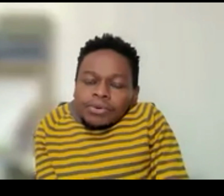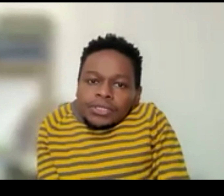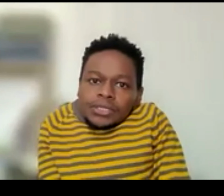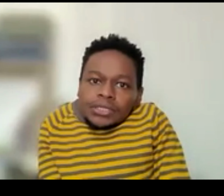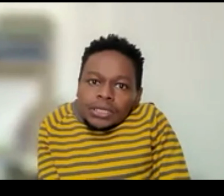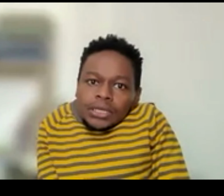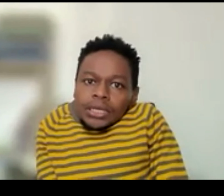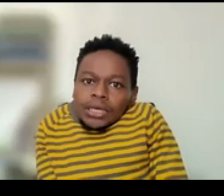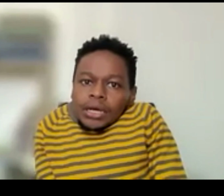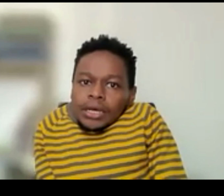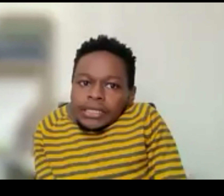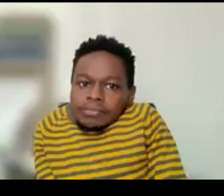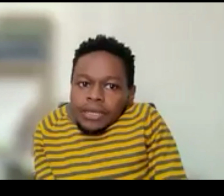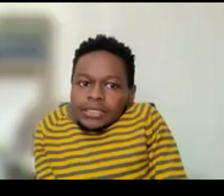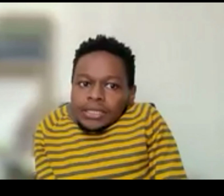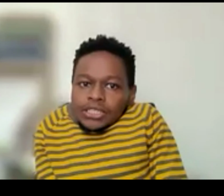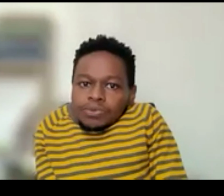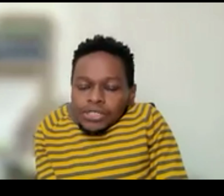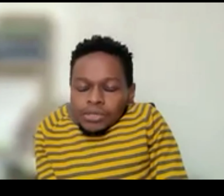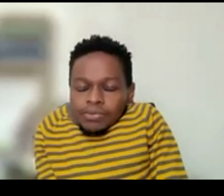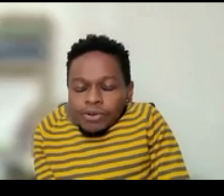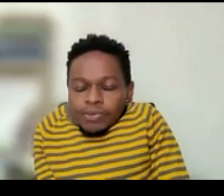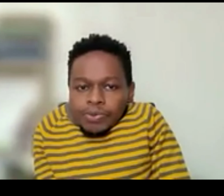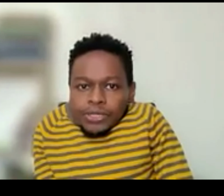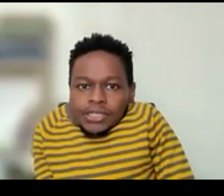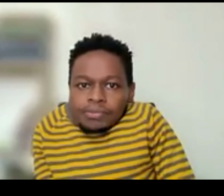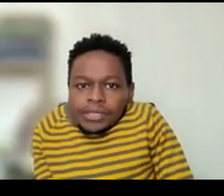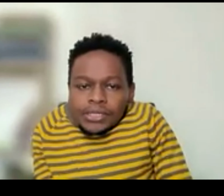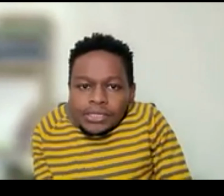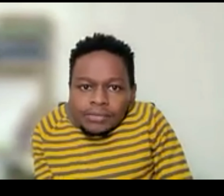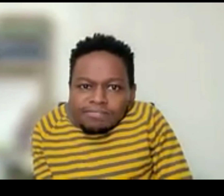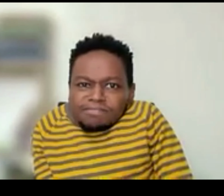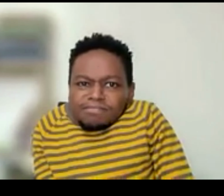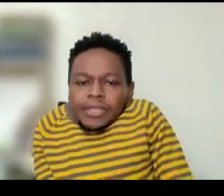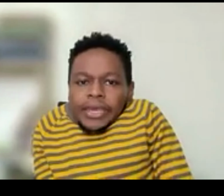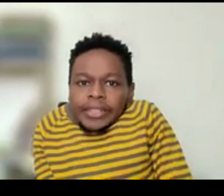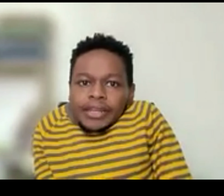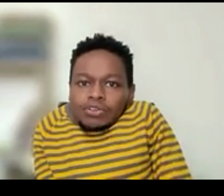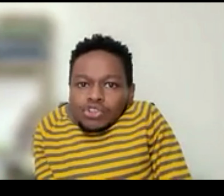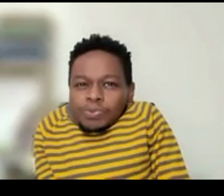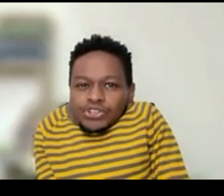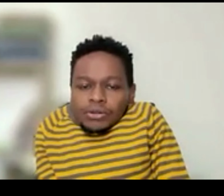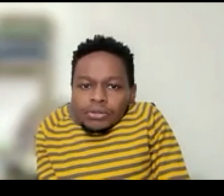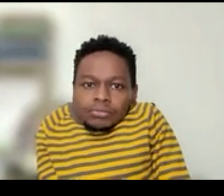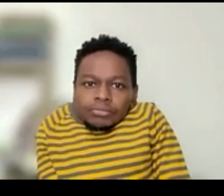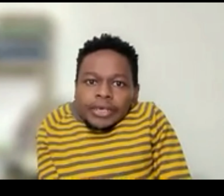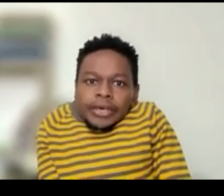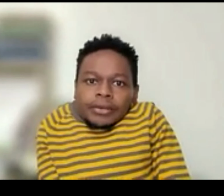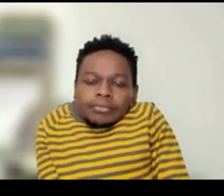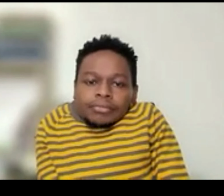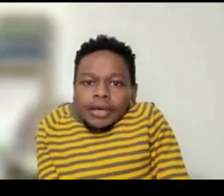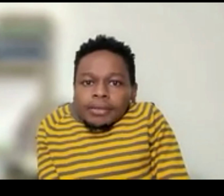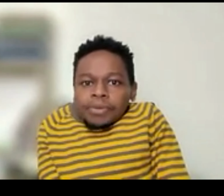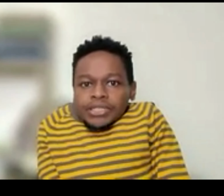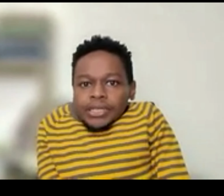important. It makes things possible for people with disabilities, and they are not optional. They are basic